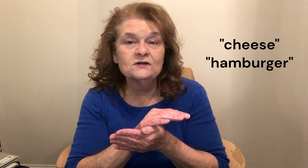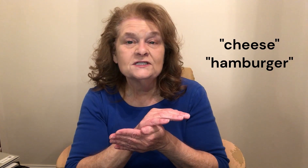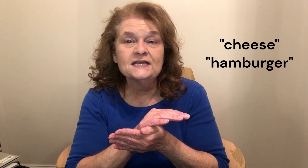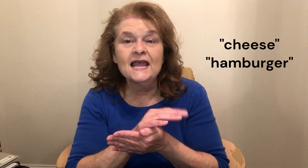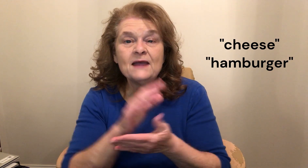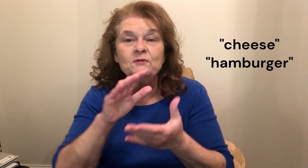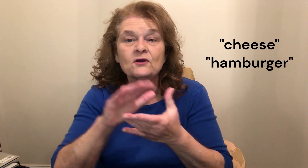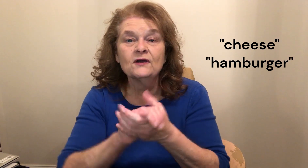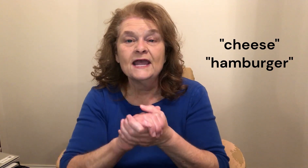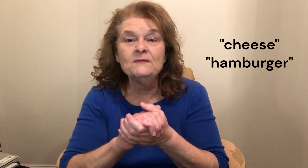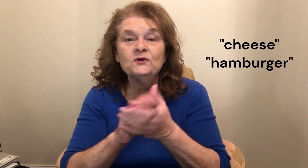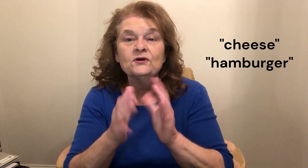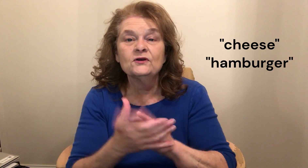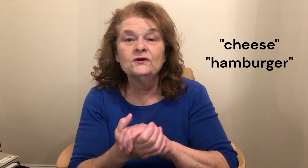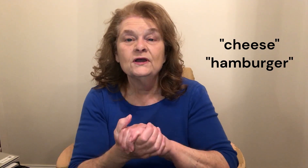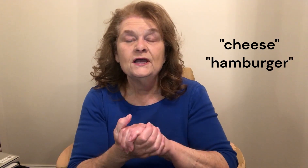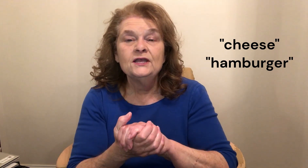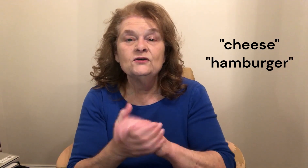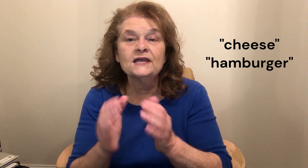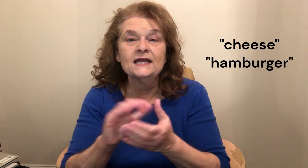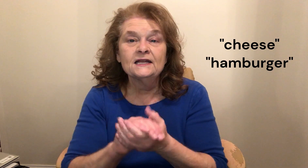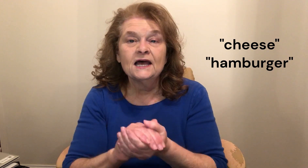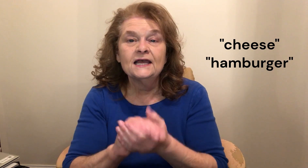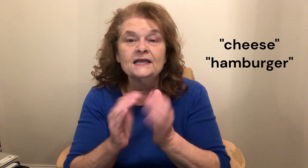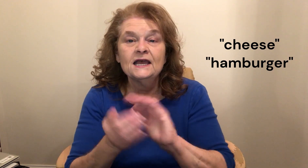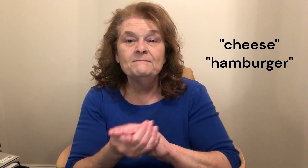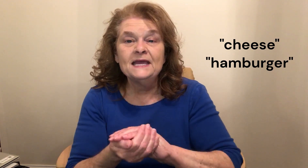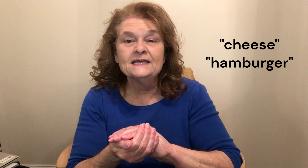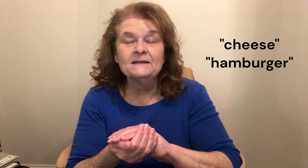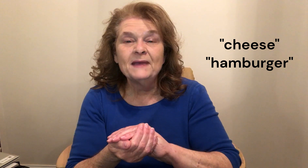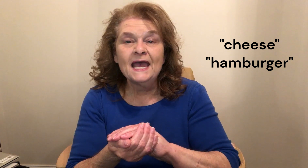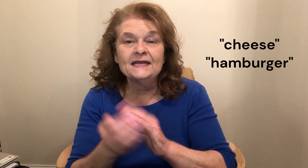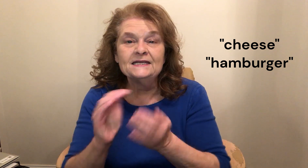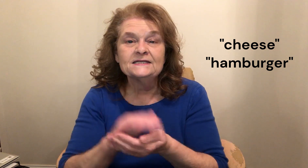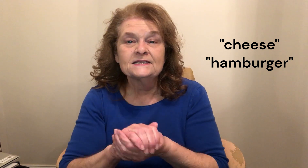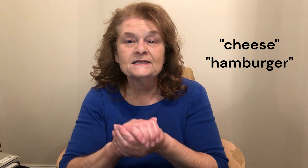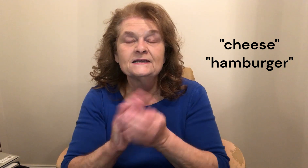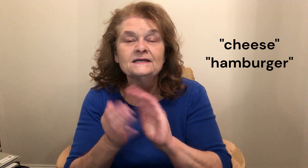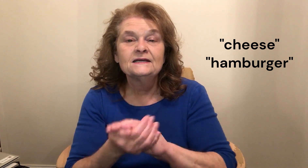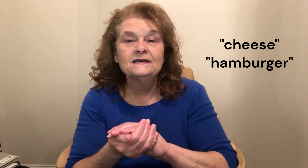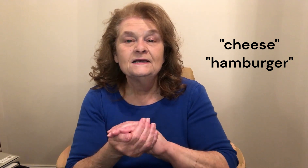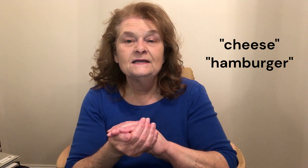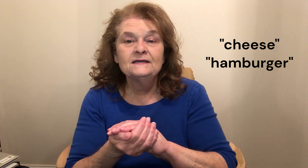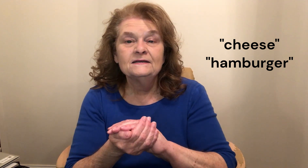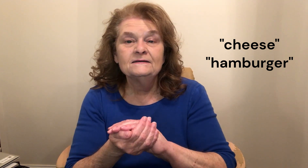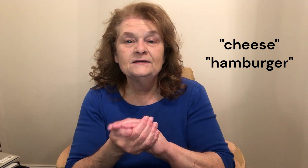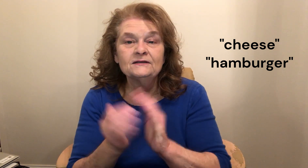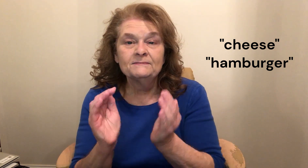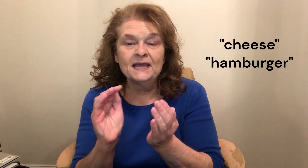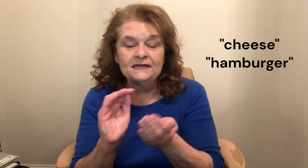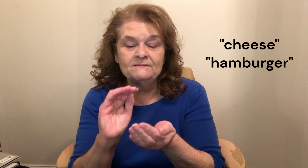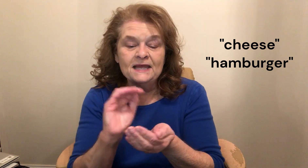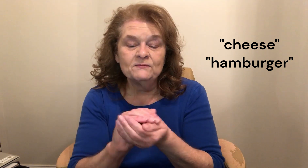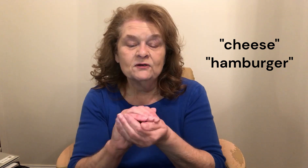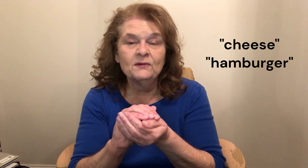than hamburger. Hamburger, you're kind of like making the patties. You know, the patty, hamburger